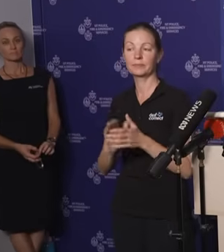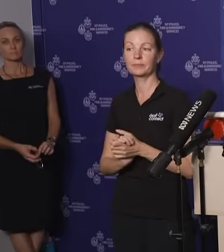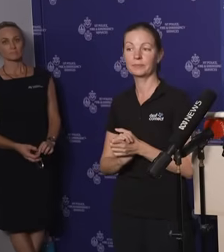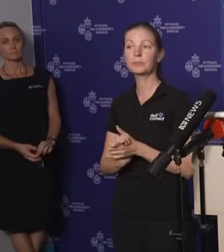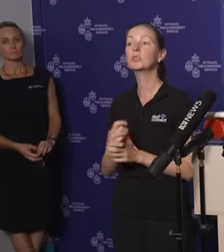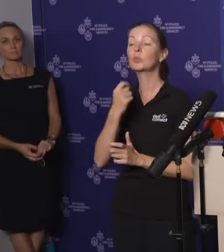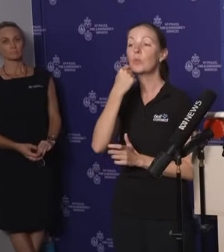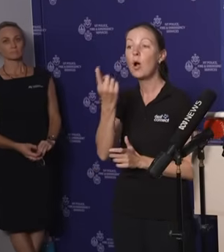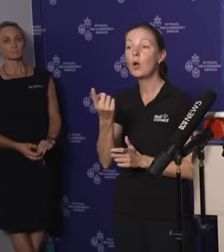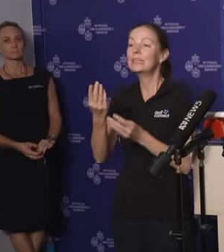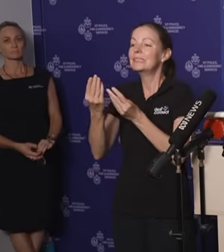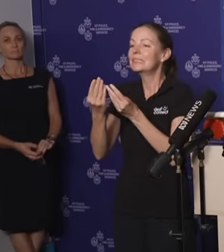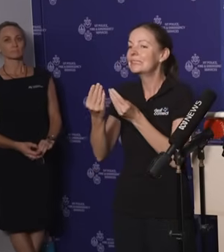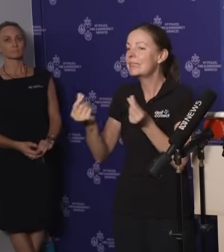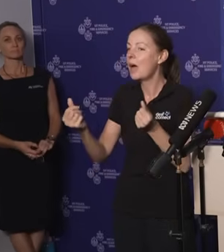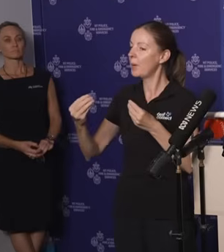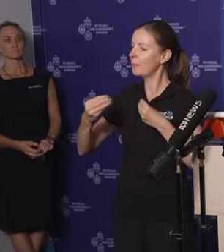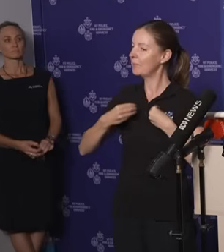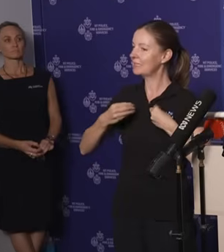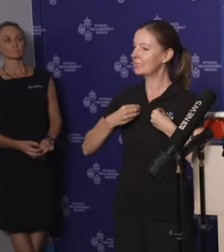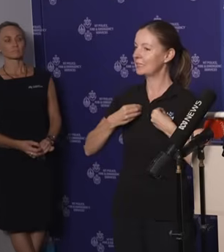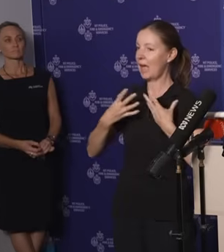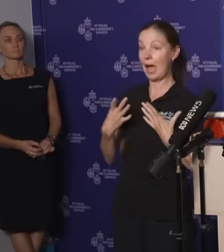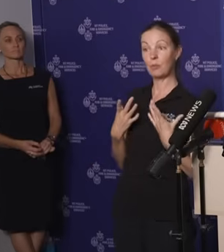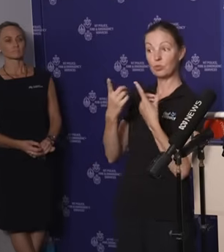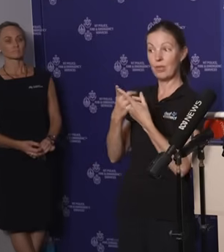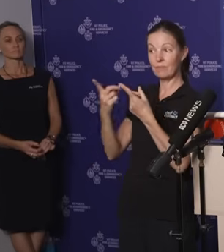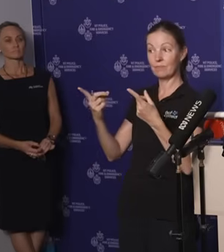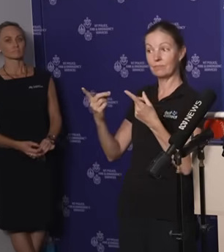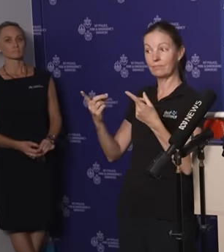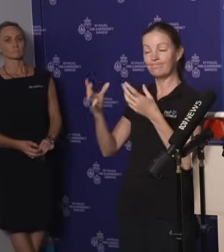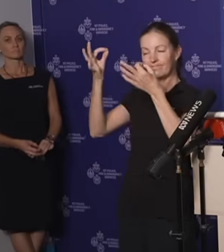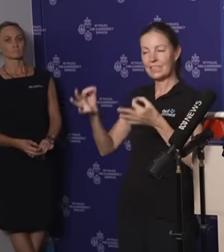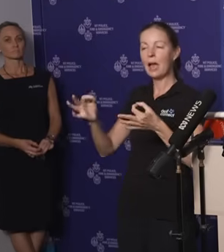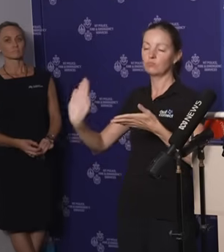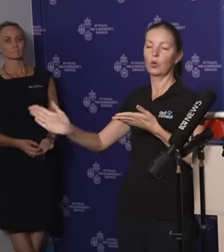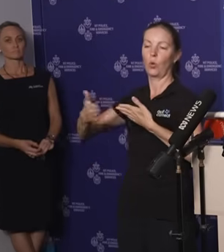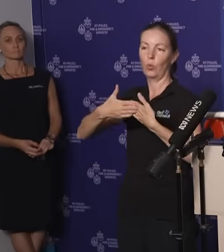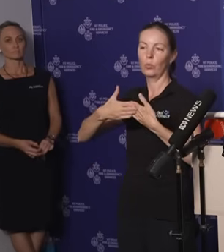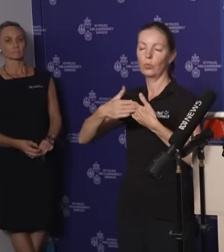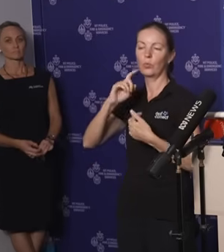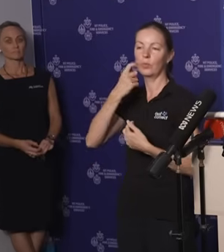Tomorrow, some businesses may choose to close. The